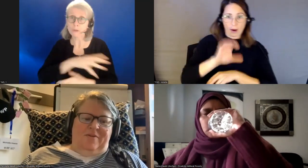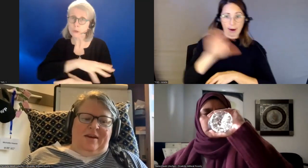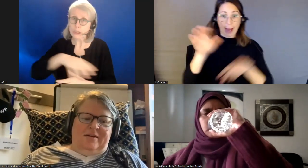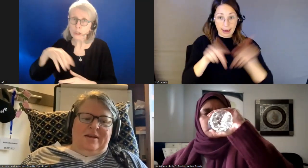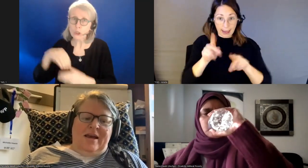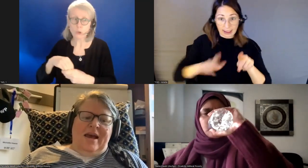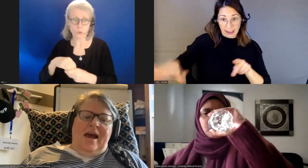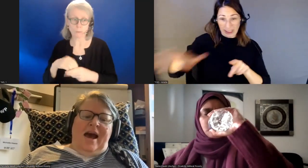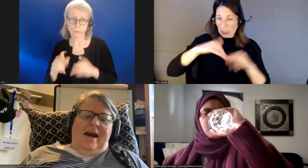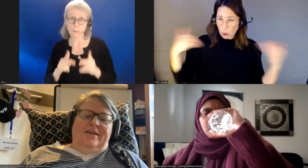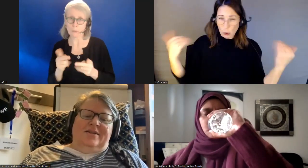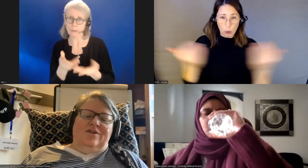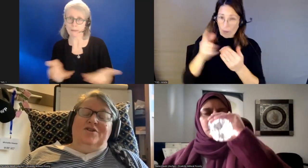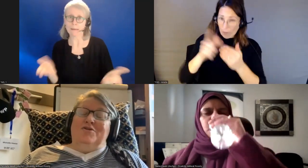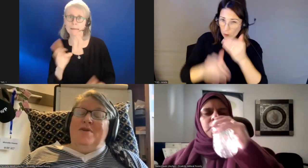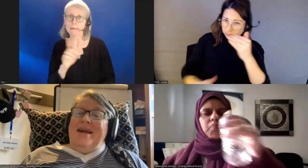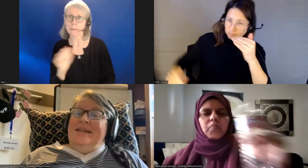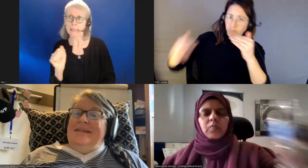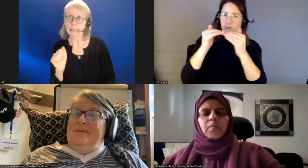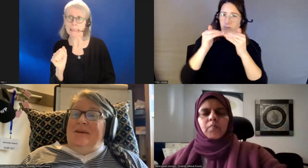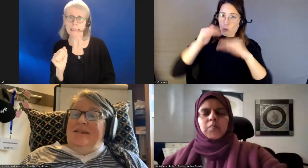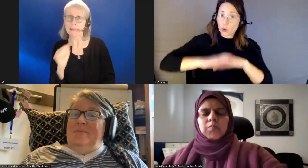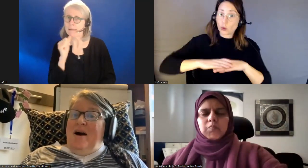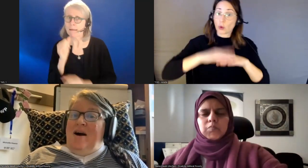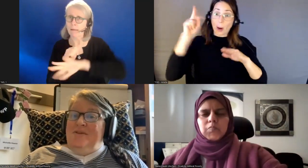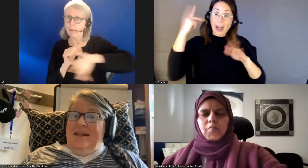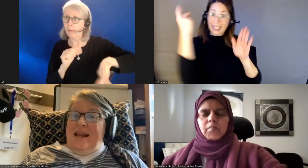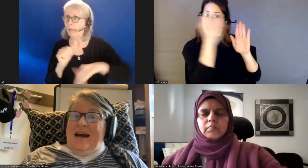Disability Benefit, and to create a